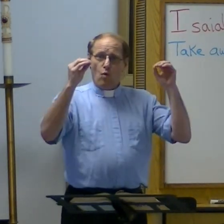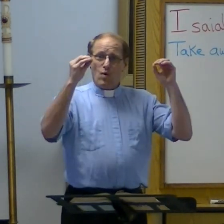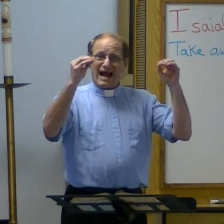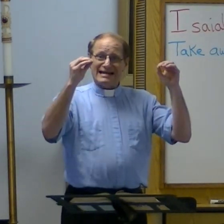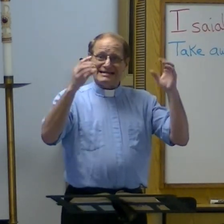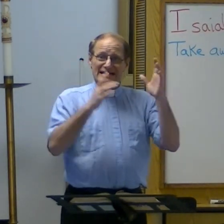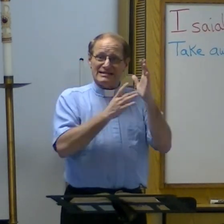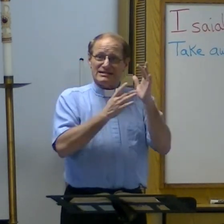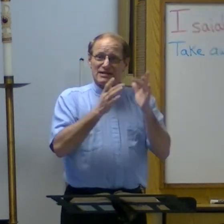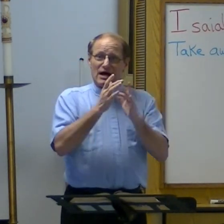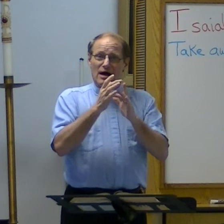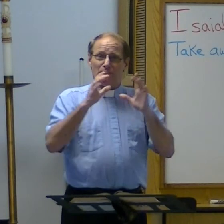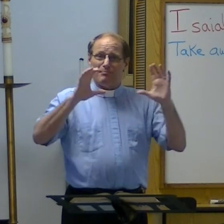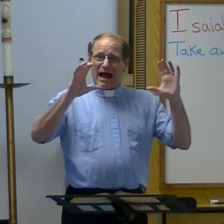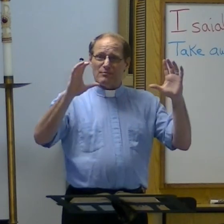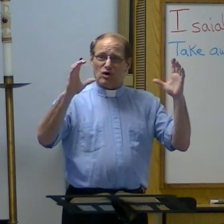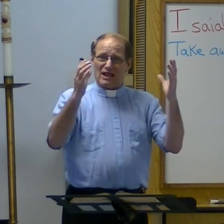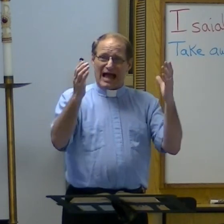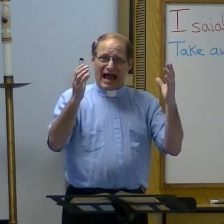When I teach Bible class,